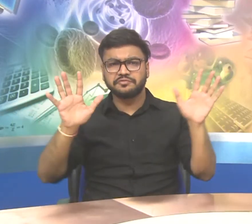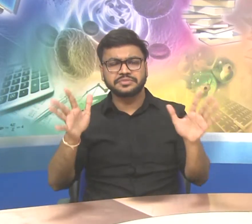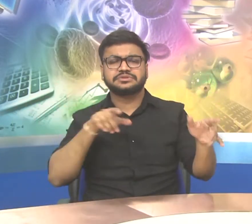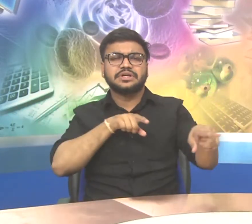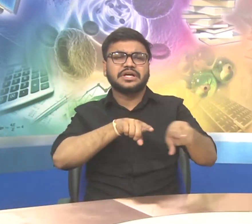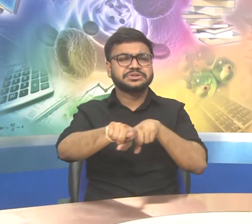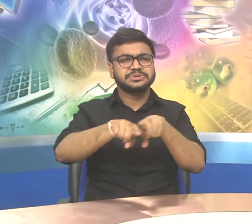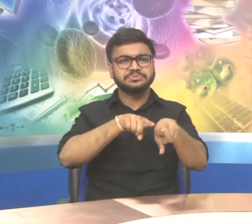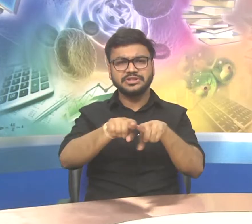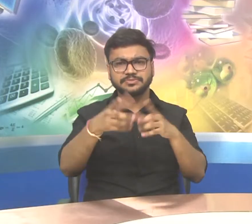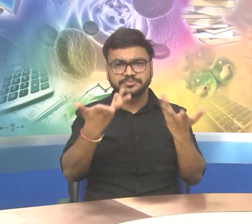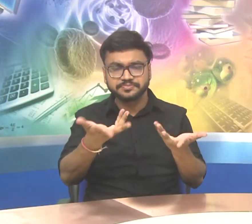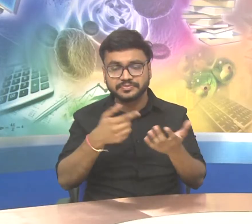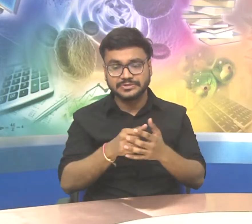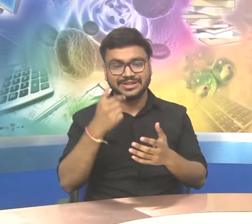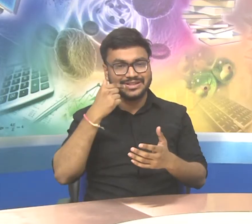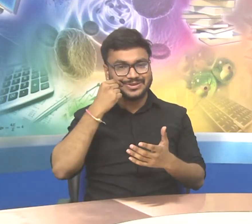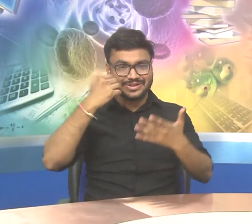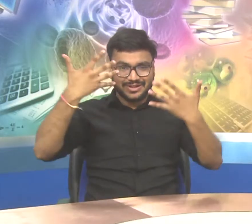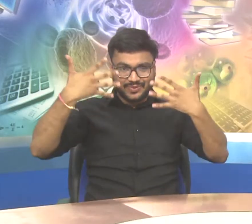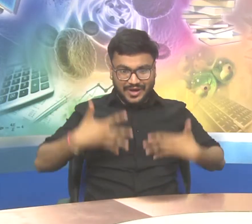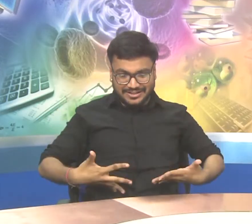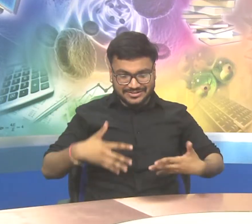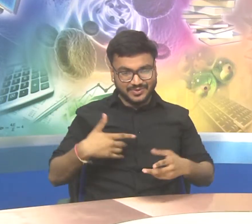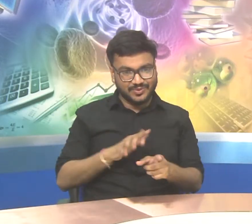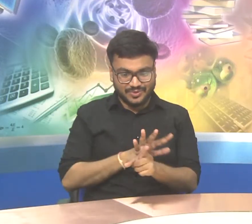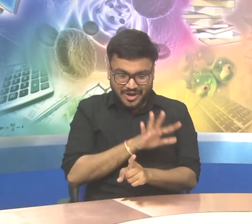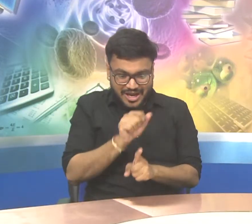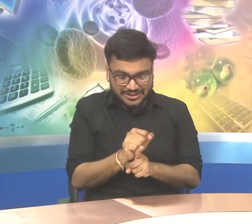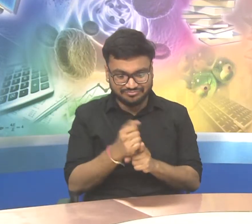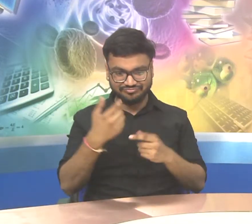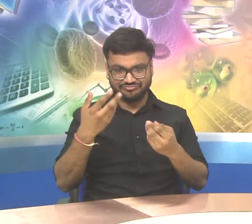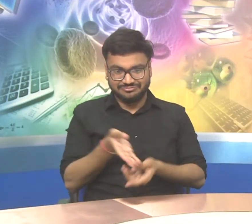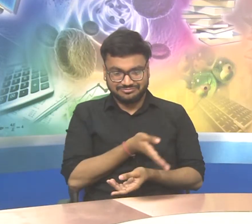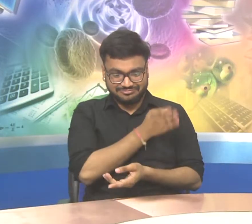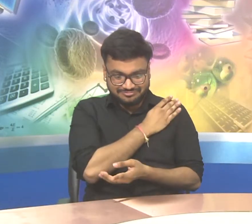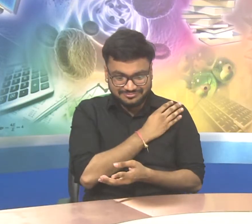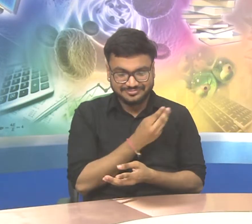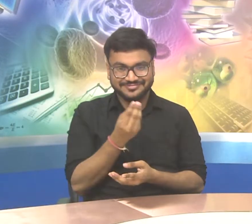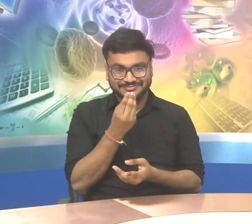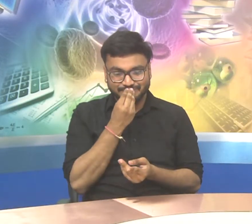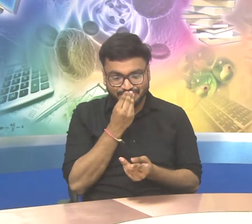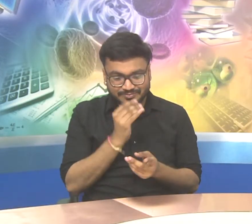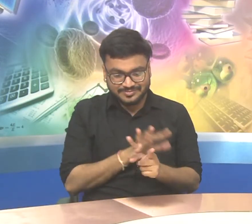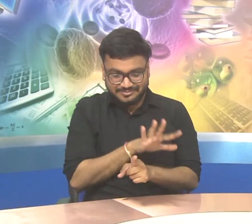Diverse means having many different types of varieties of something.